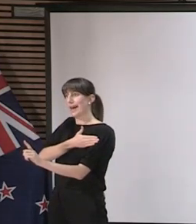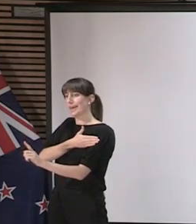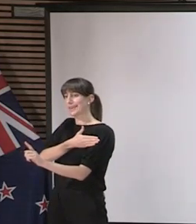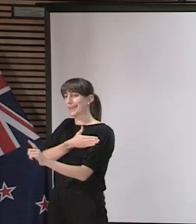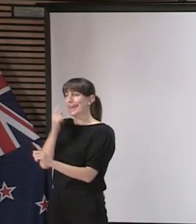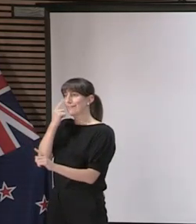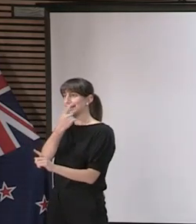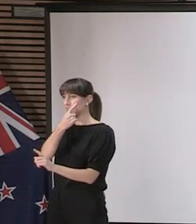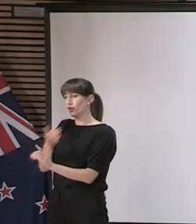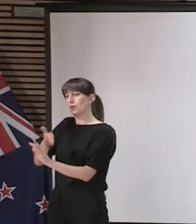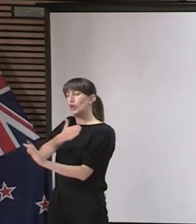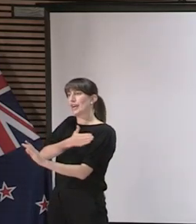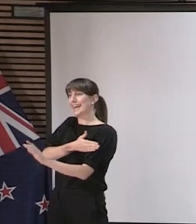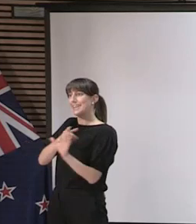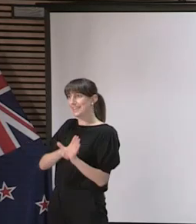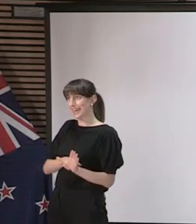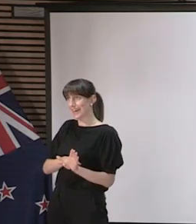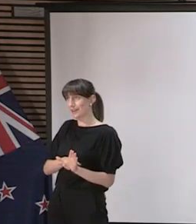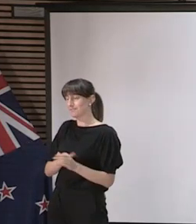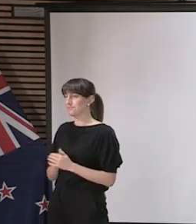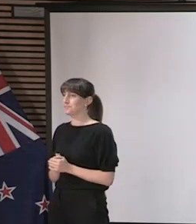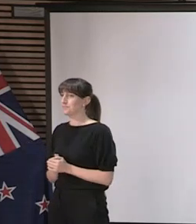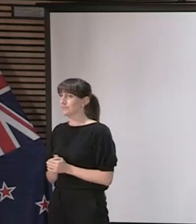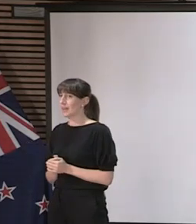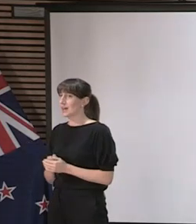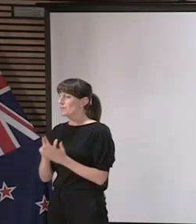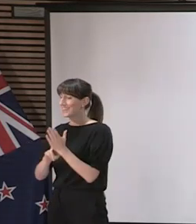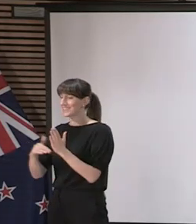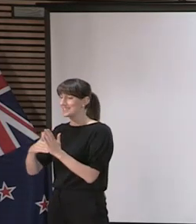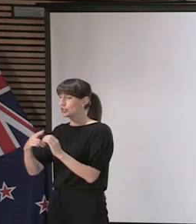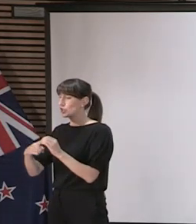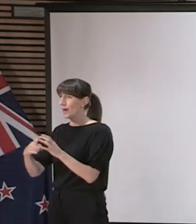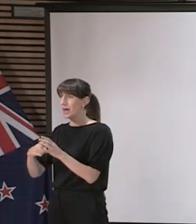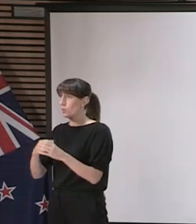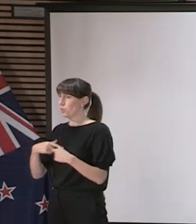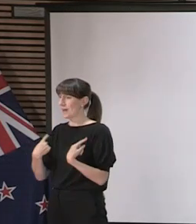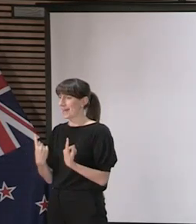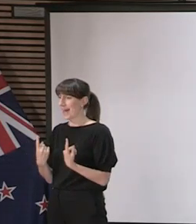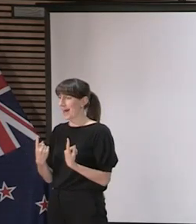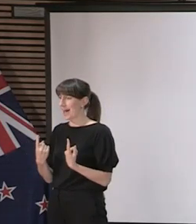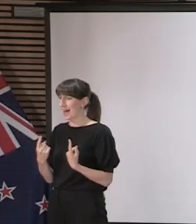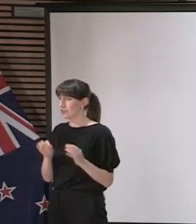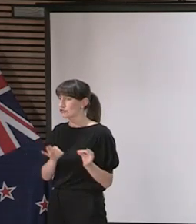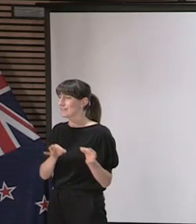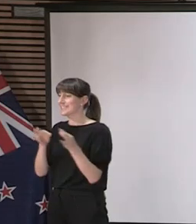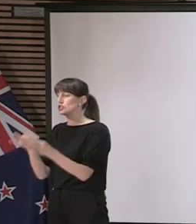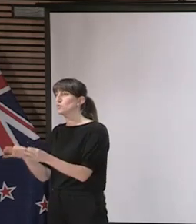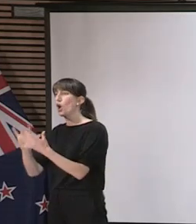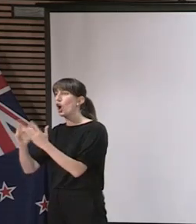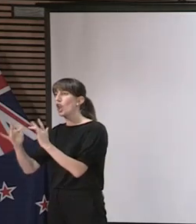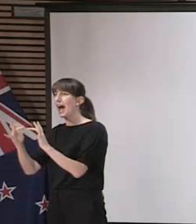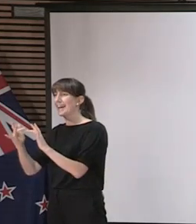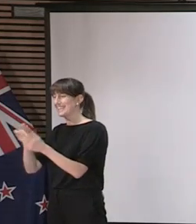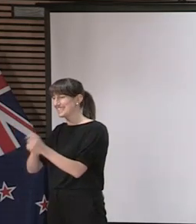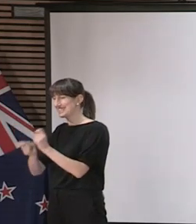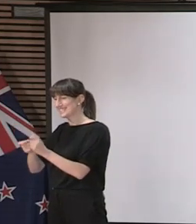That's possible. Of course, we're moving to an online assessment environment with NZQA, and we're speeding that up now as a result of this so that we can get more online